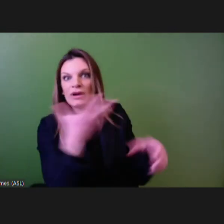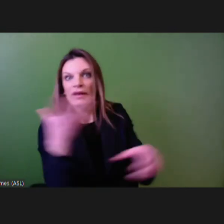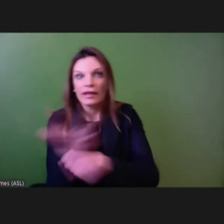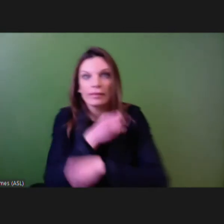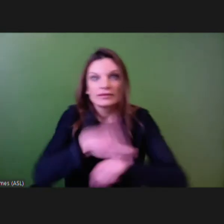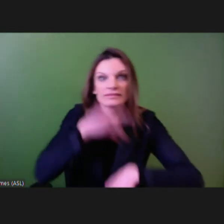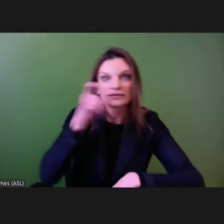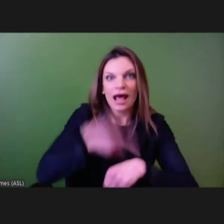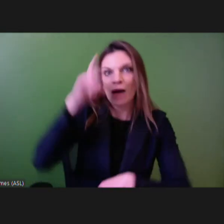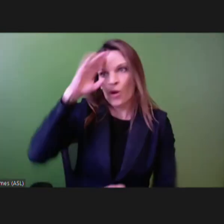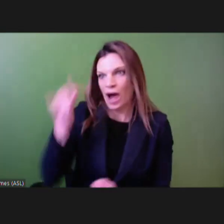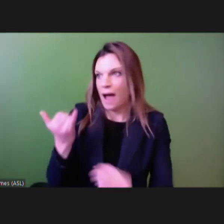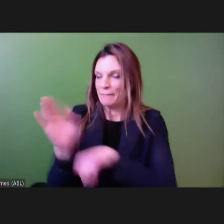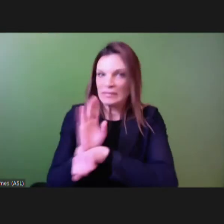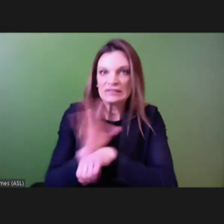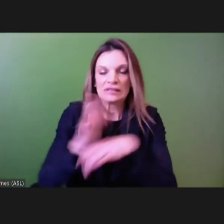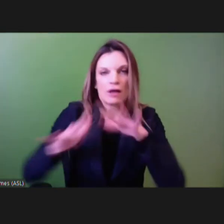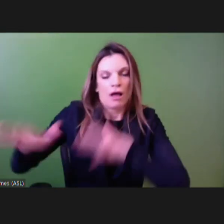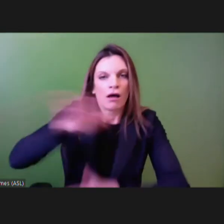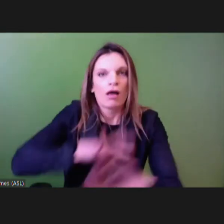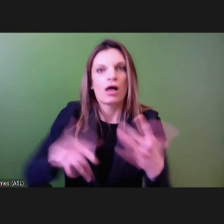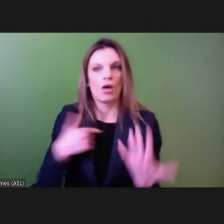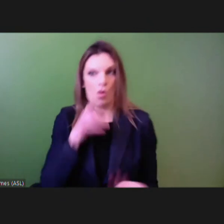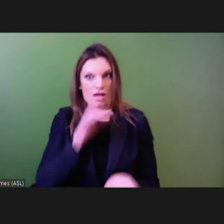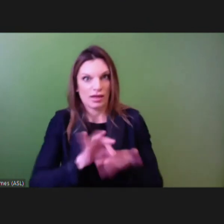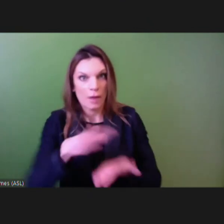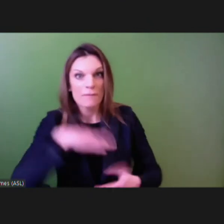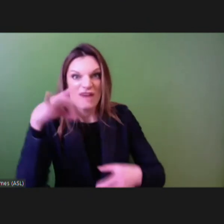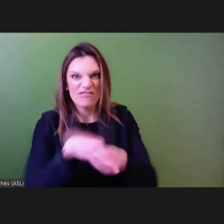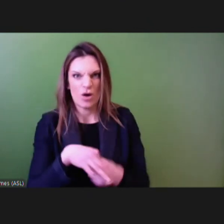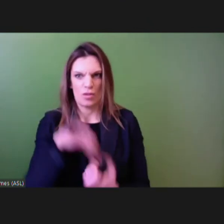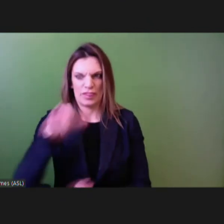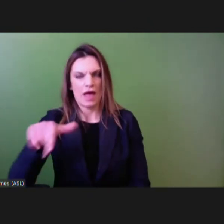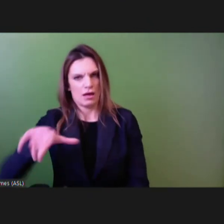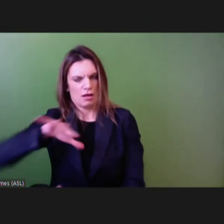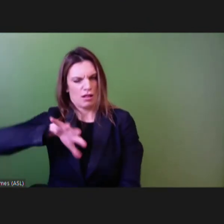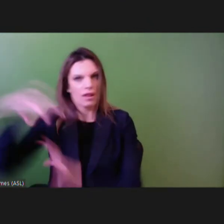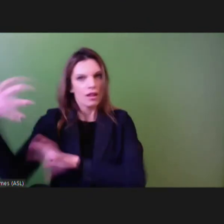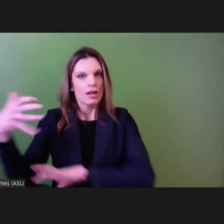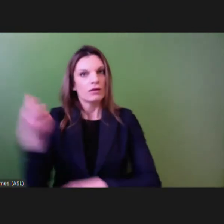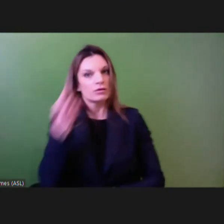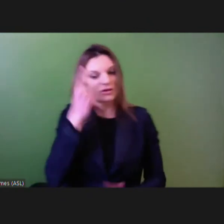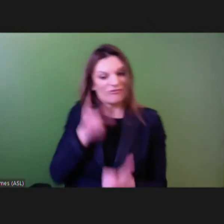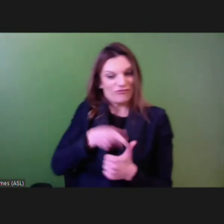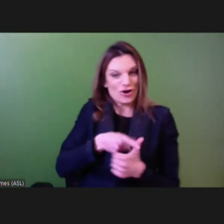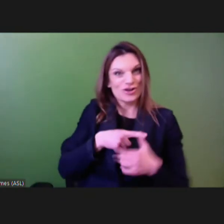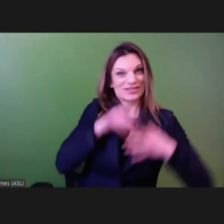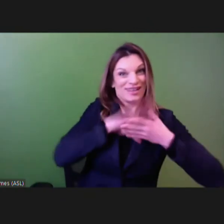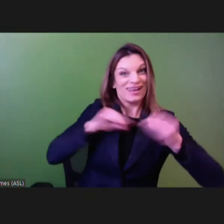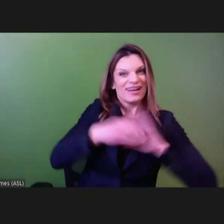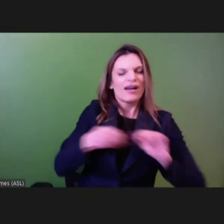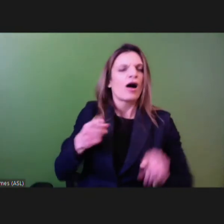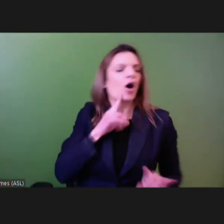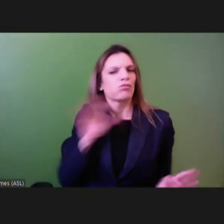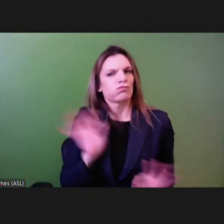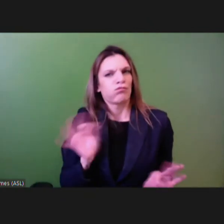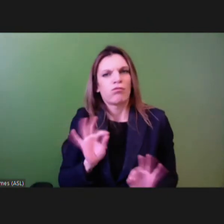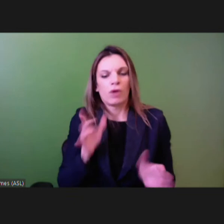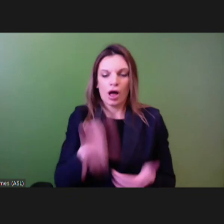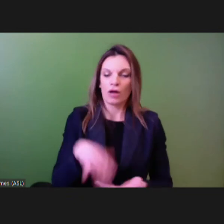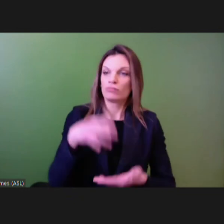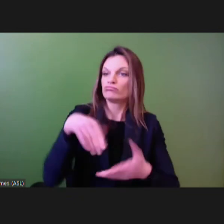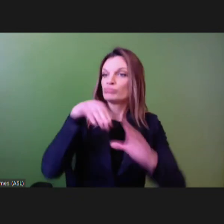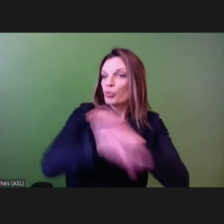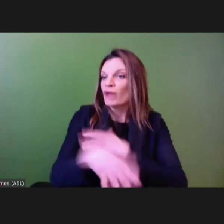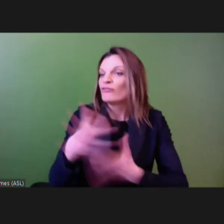counted. This is what is wrong. They have constructed a series of bills that a poorer